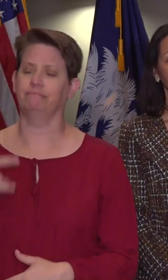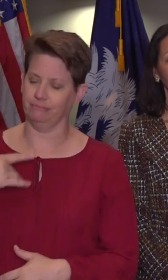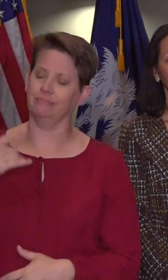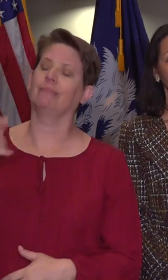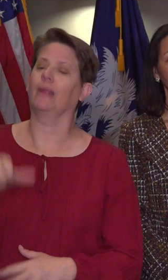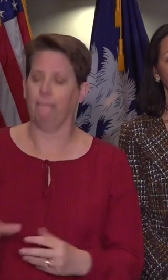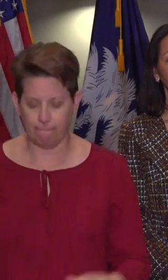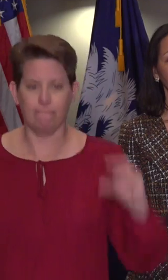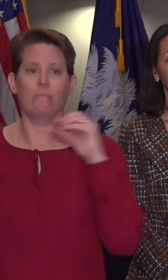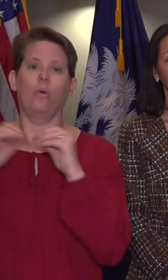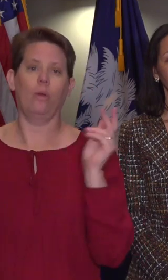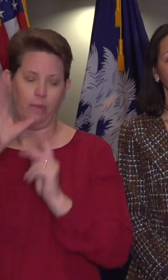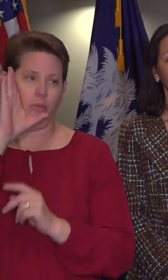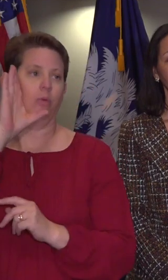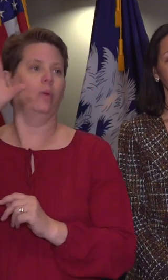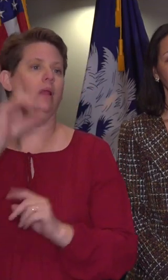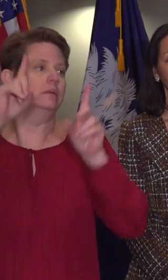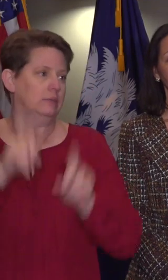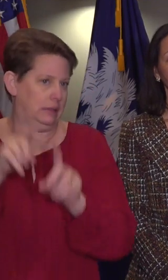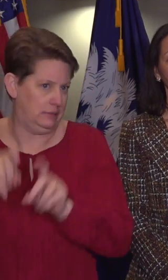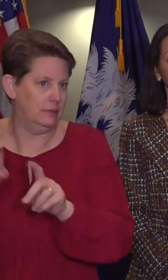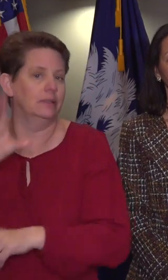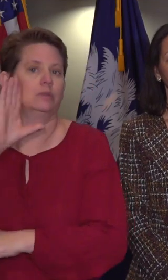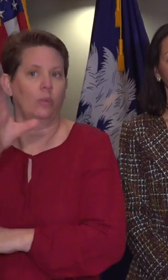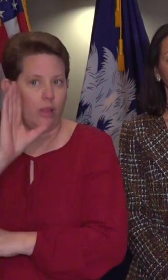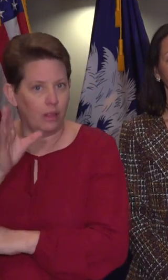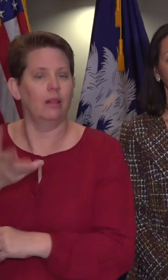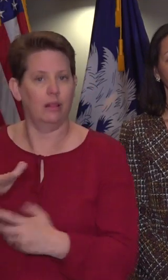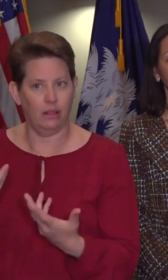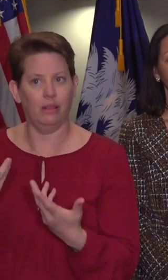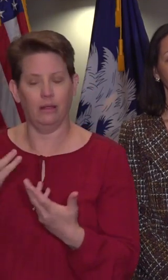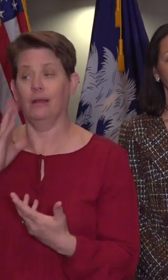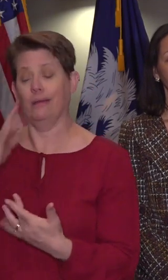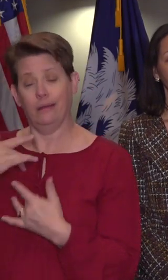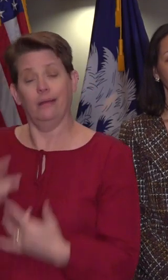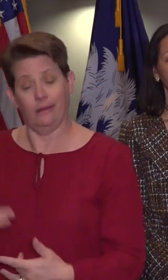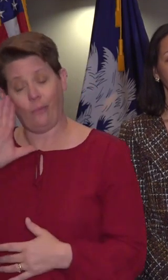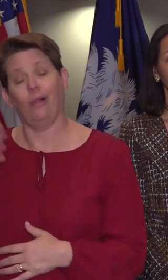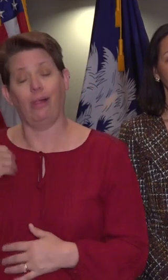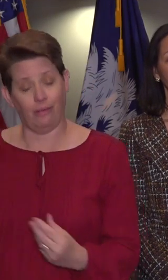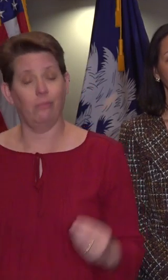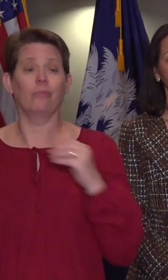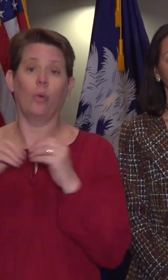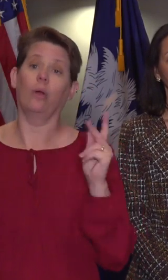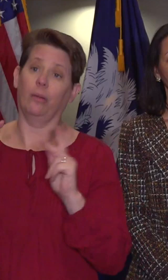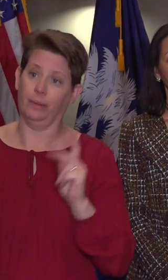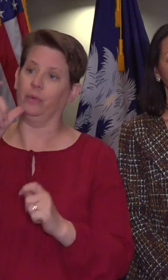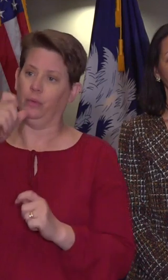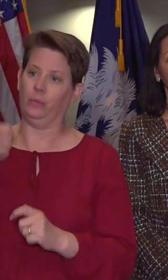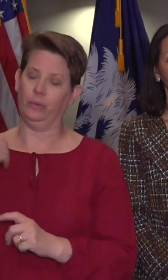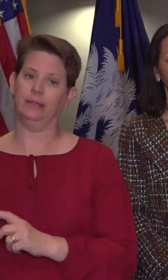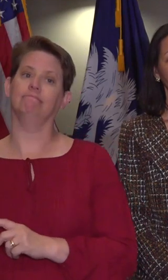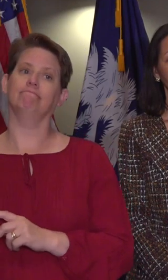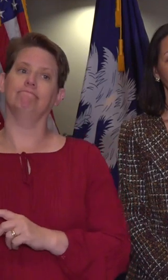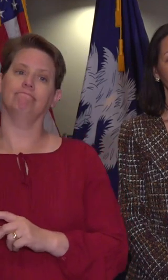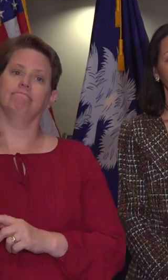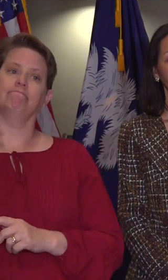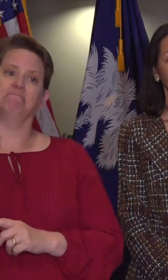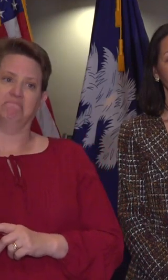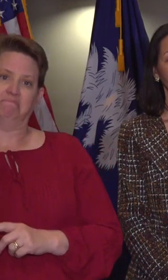get tested in the days and weeks ahead, and it is likely that we will have more presumptive positive